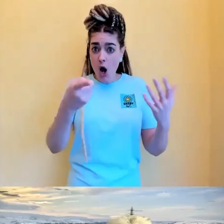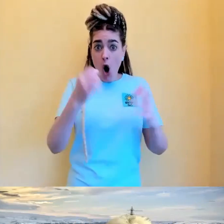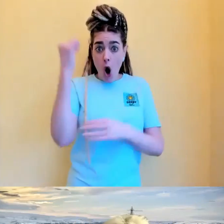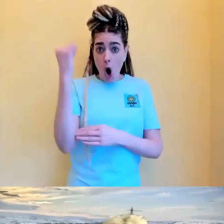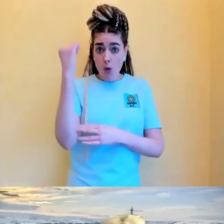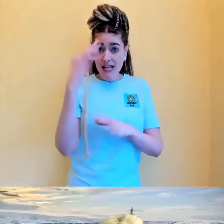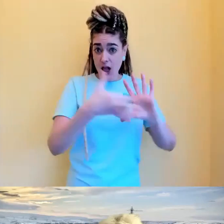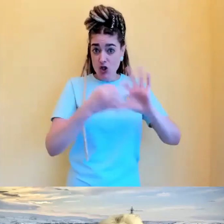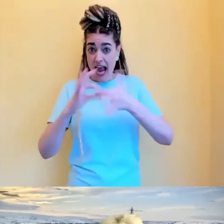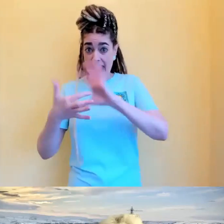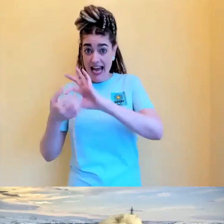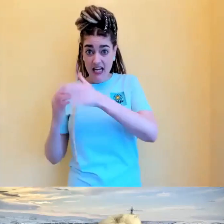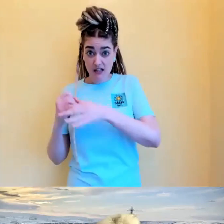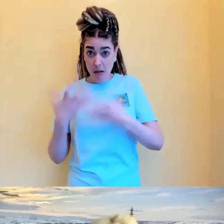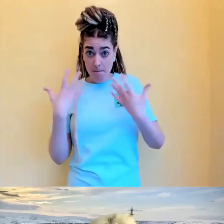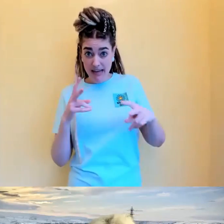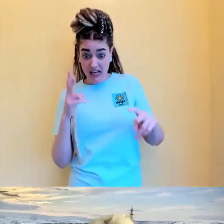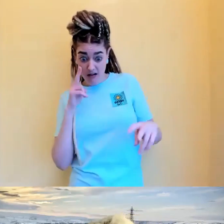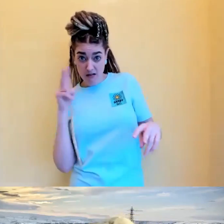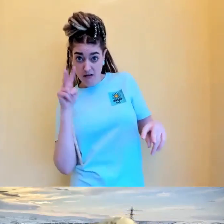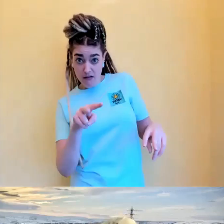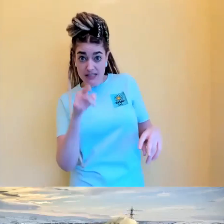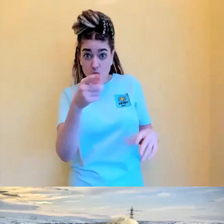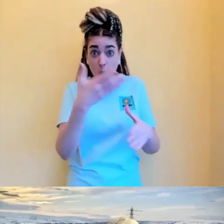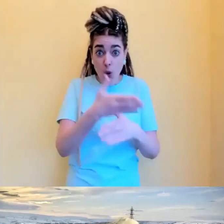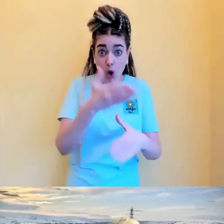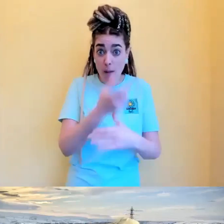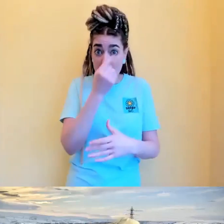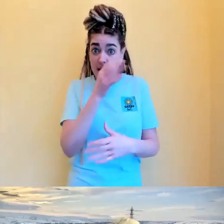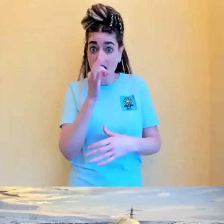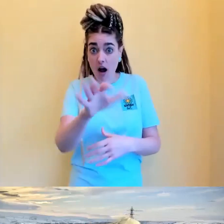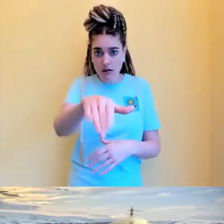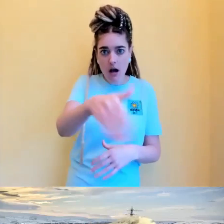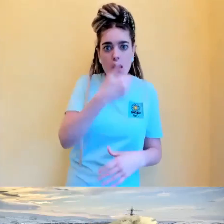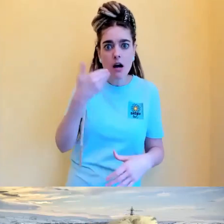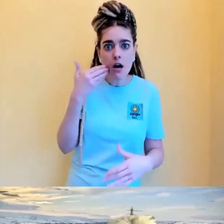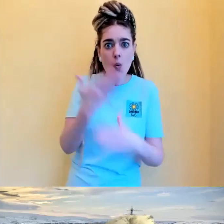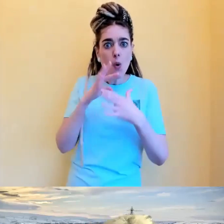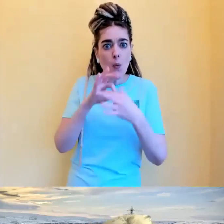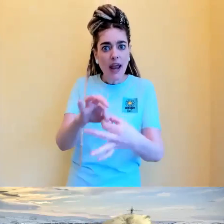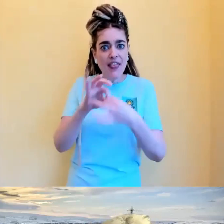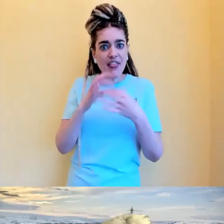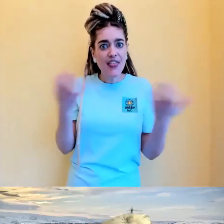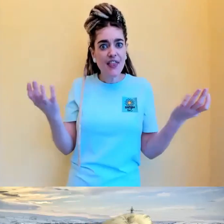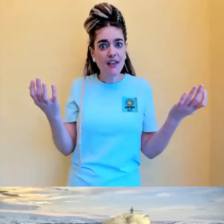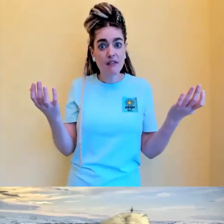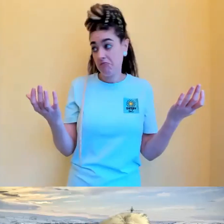sort of seen your work and said, and asked maybe to work with you and improve their